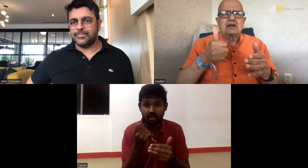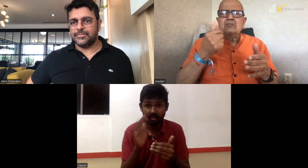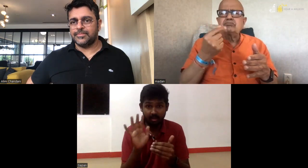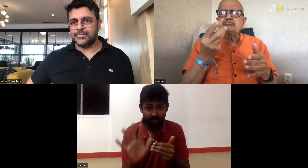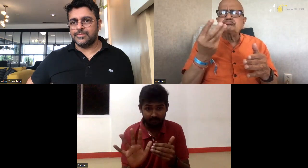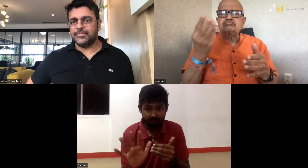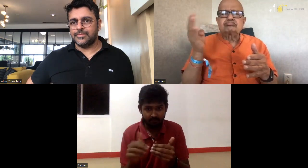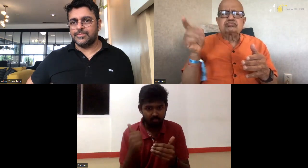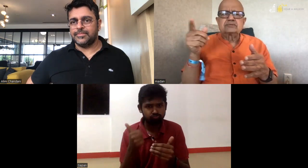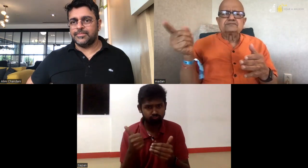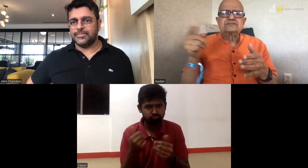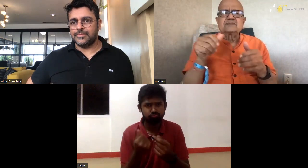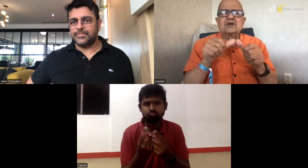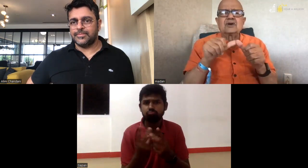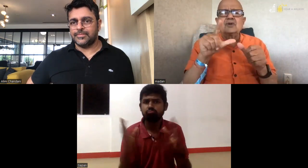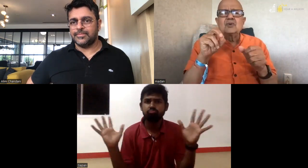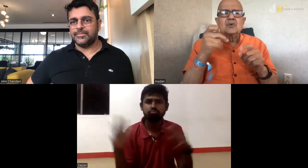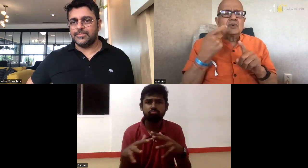on Zoom.